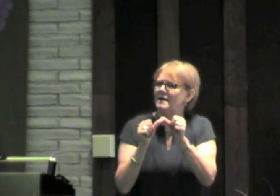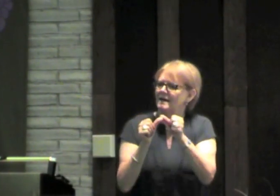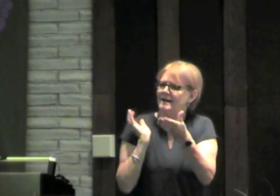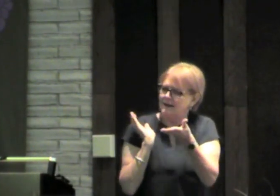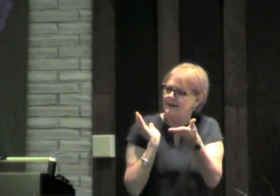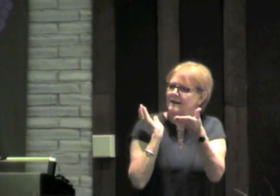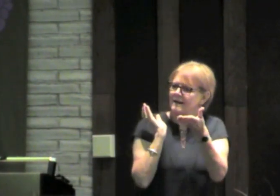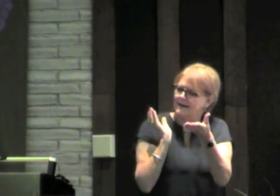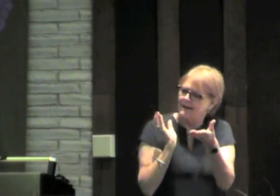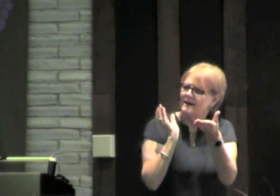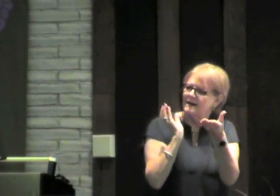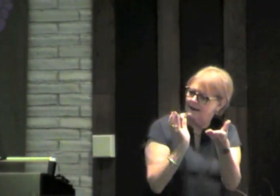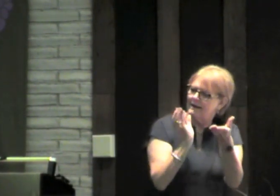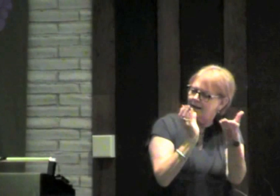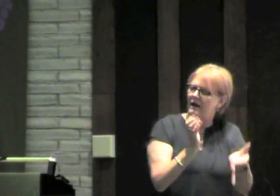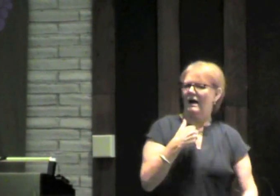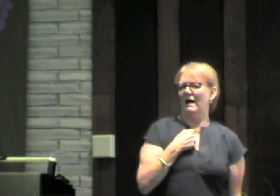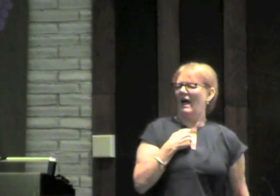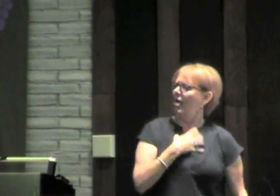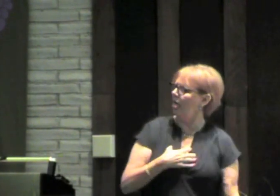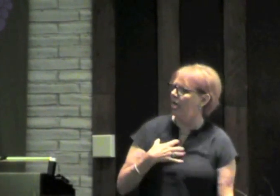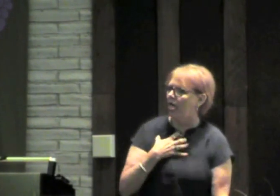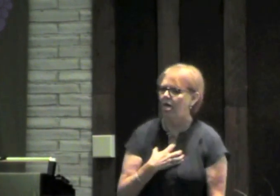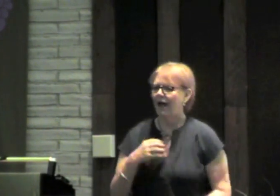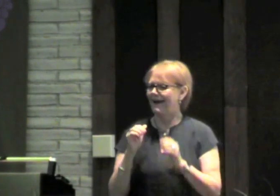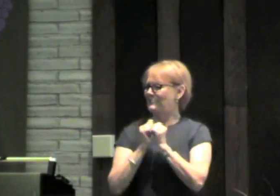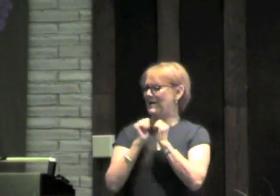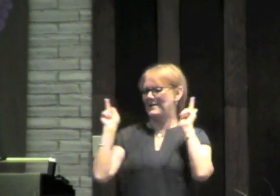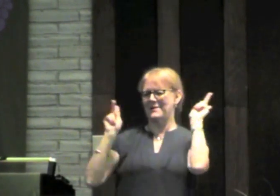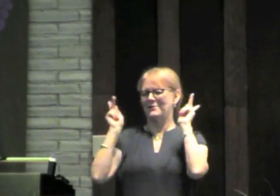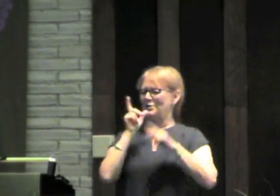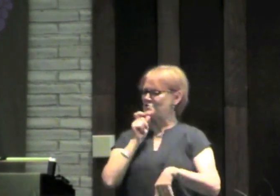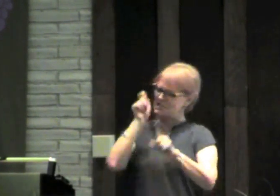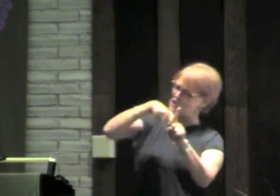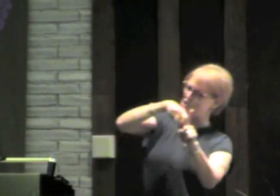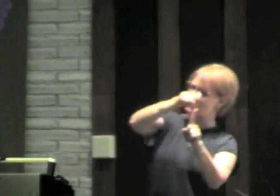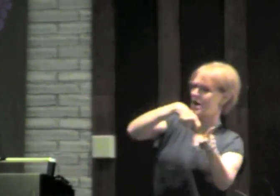ridicule, and then someone helped him to carry it all the way up. That whole thing just makes me